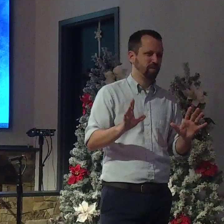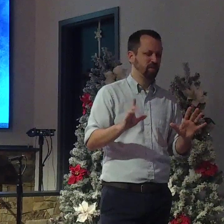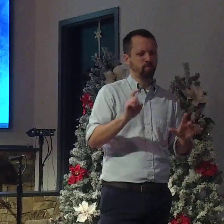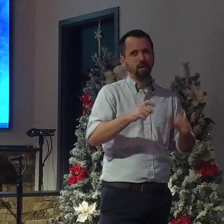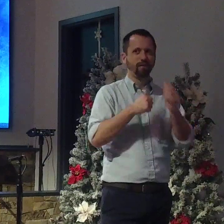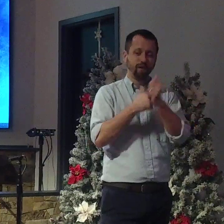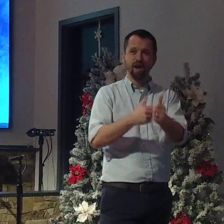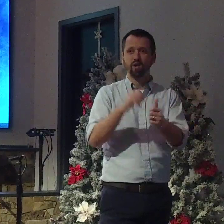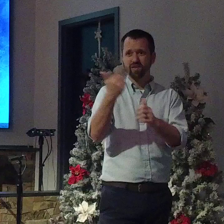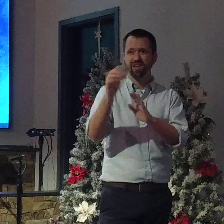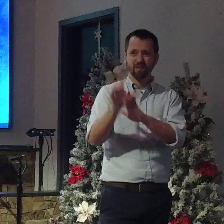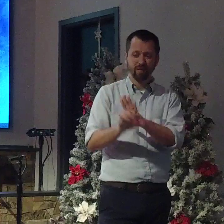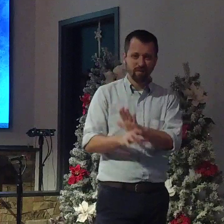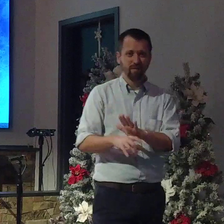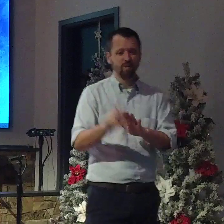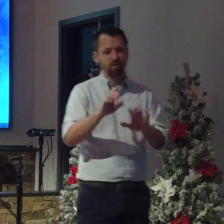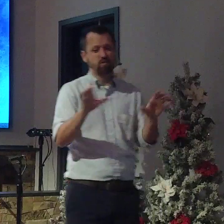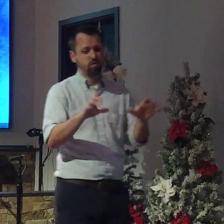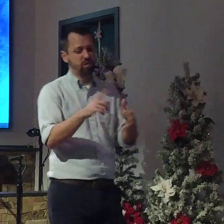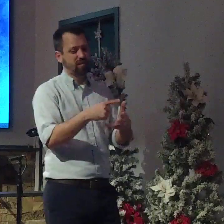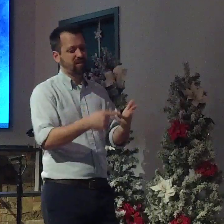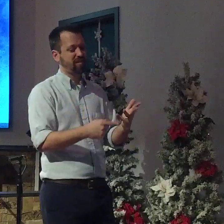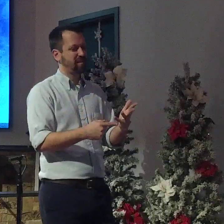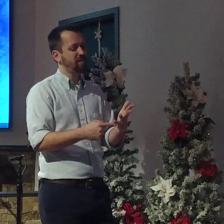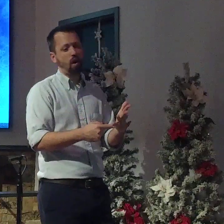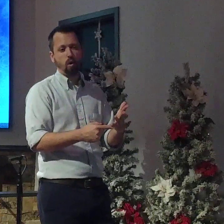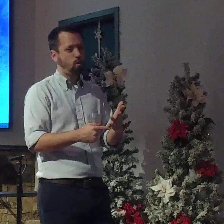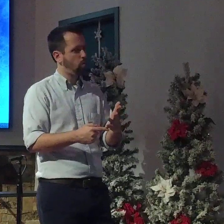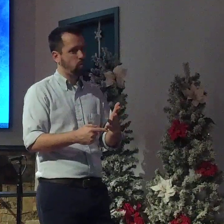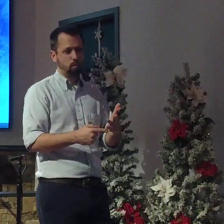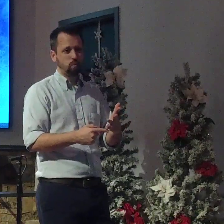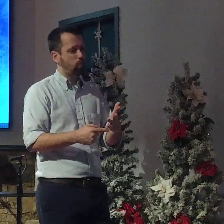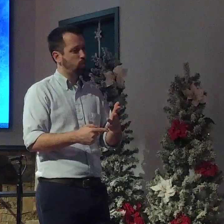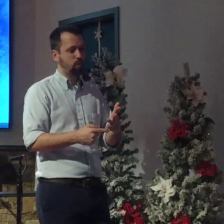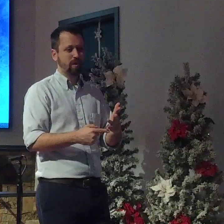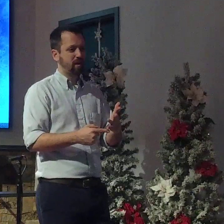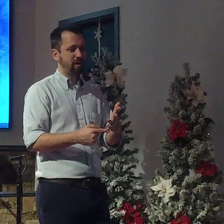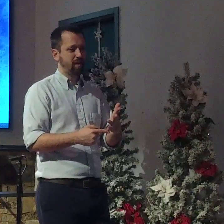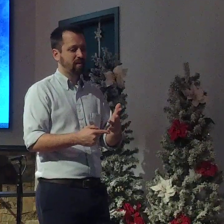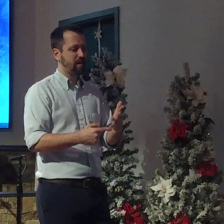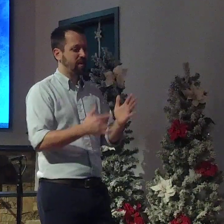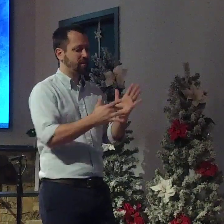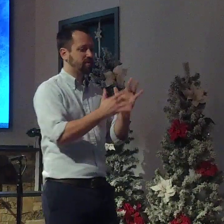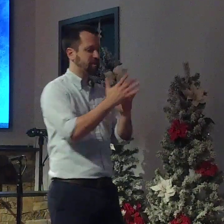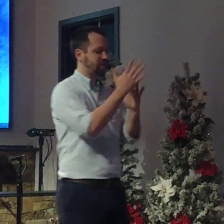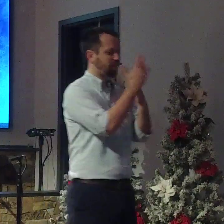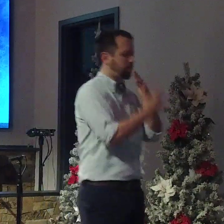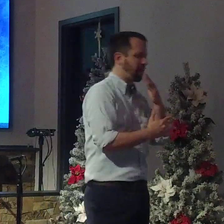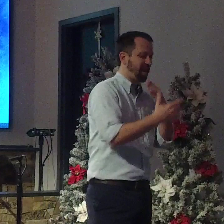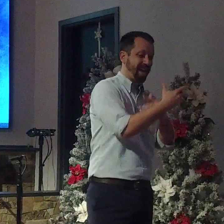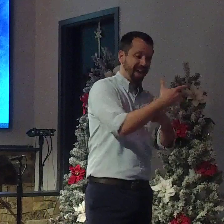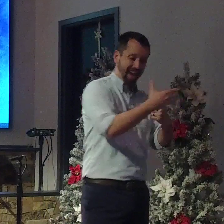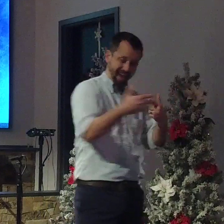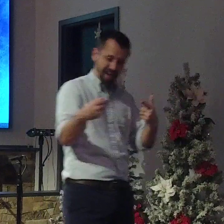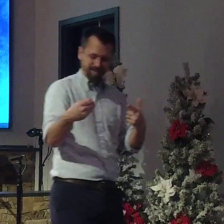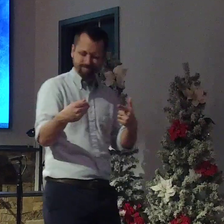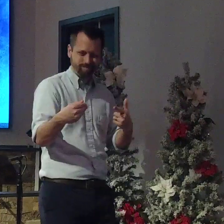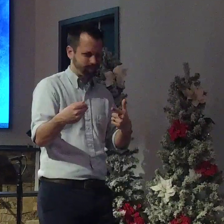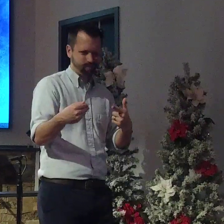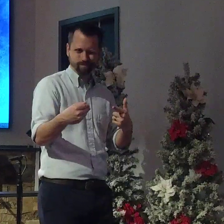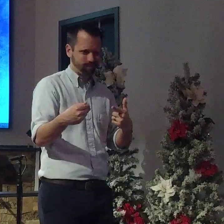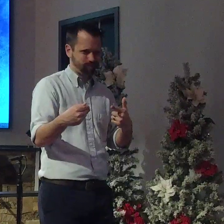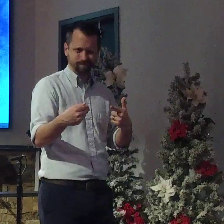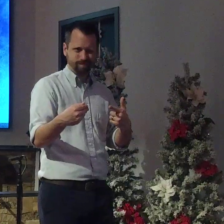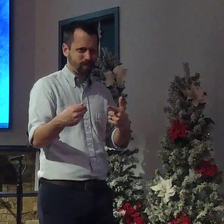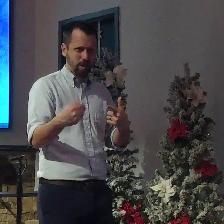blood, it's not the liquid, so to speak, that comes out when we cut ourselves. In this case, it refers to the death